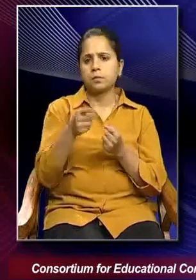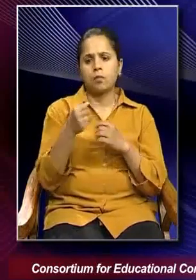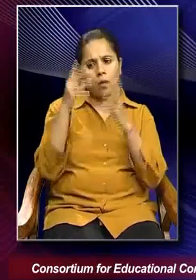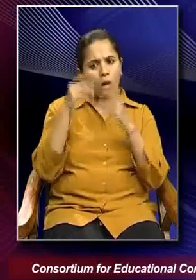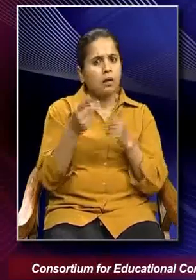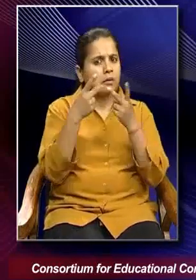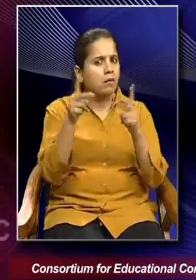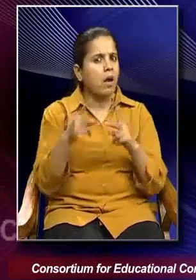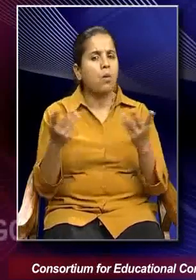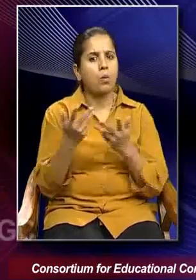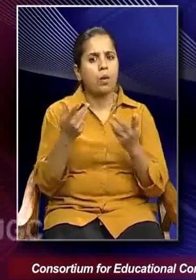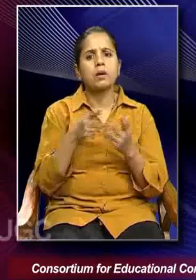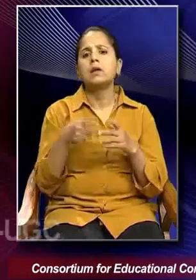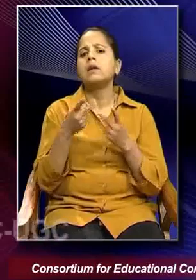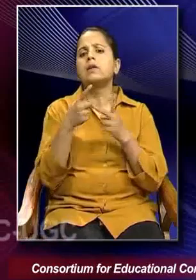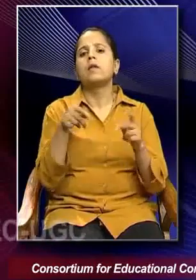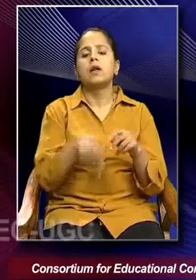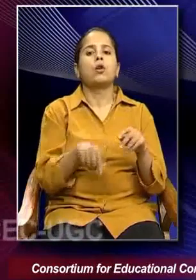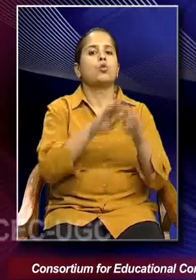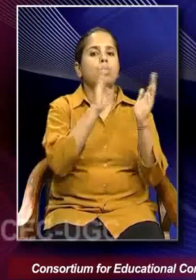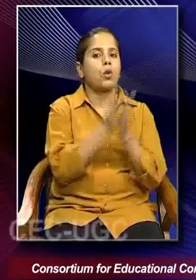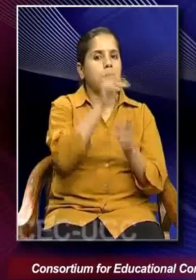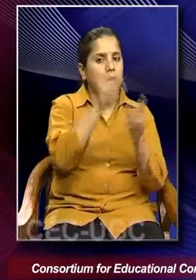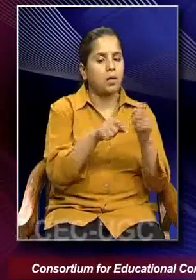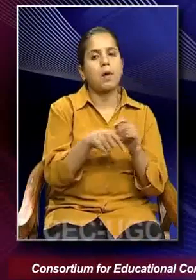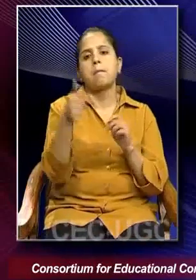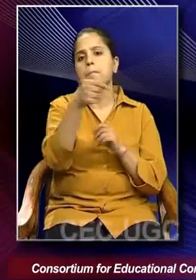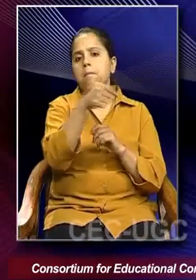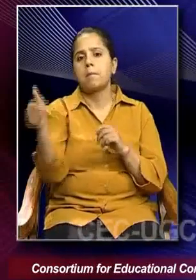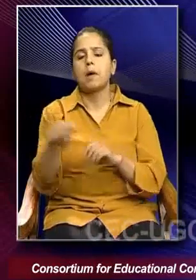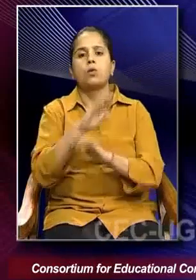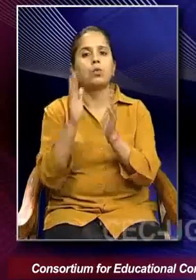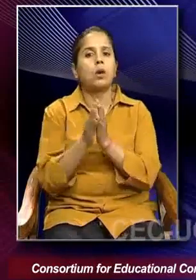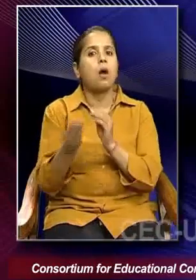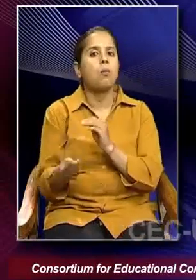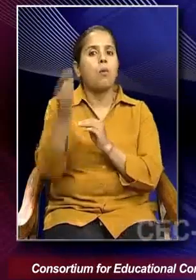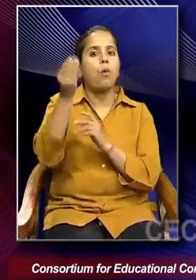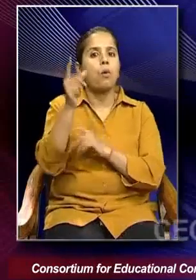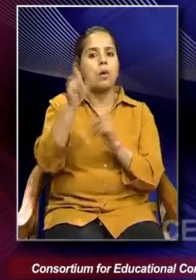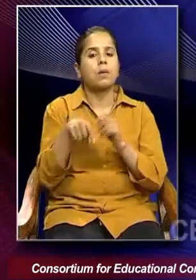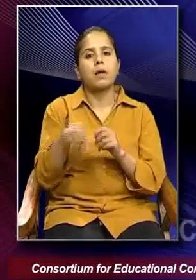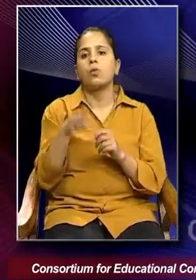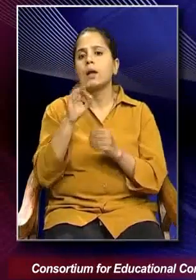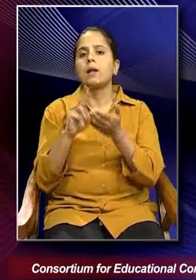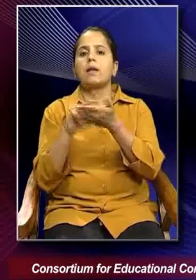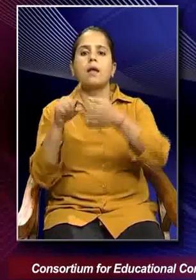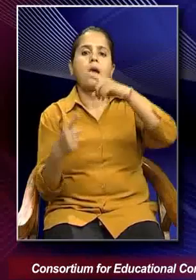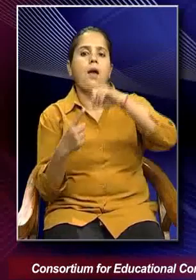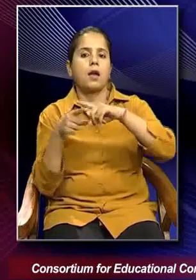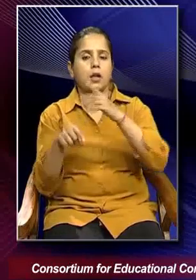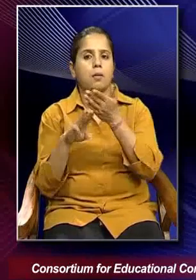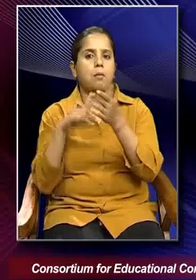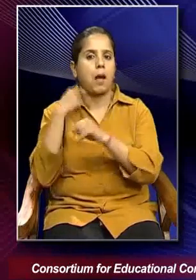estimate, so difference is basically total population minus total natural increase, can help us to understand the net migration which is